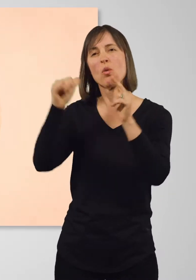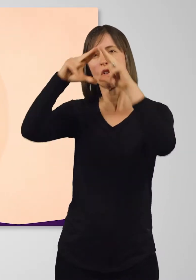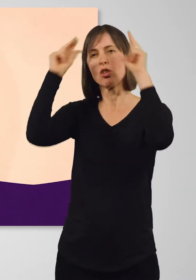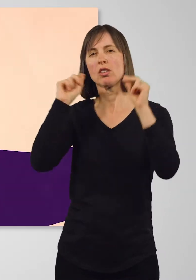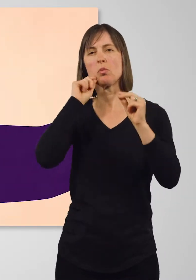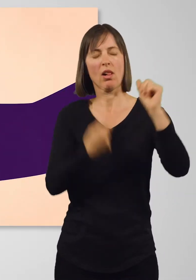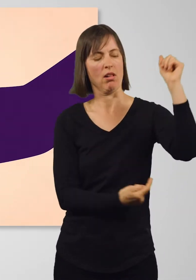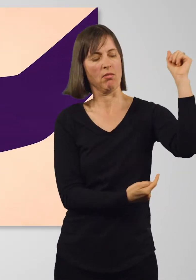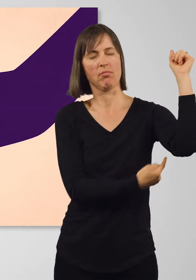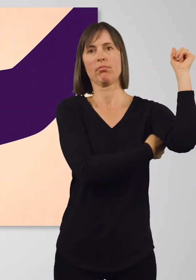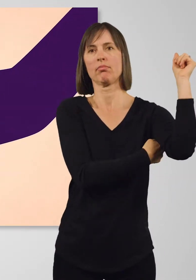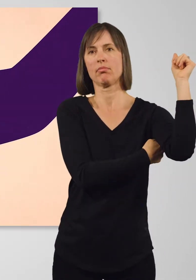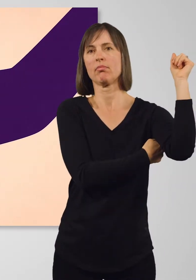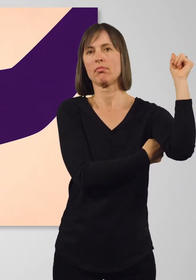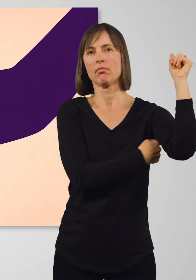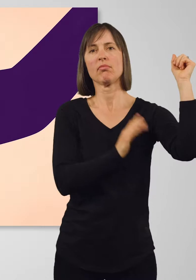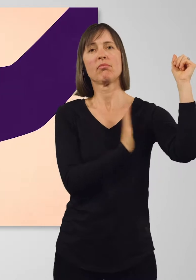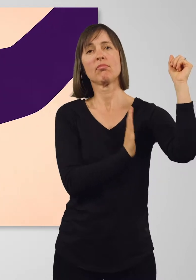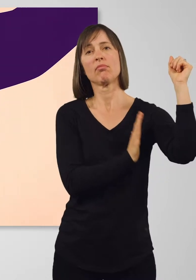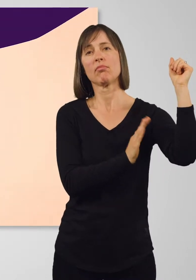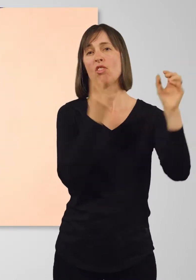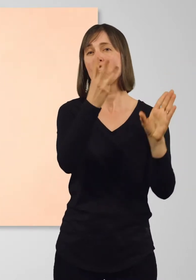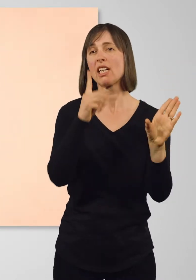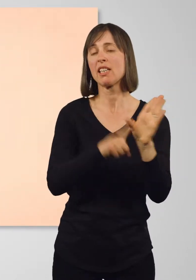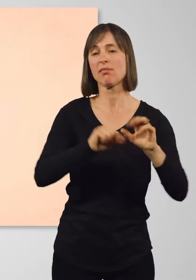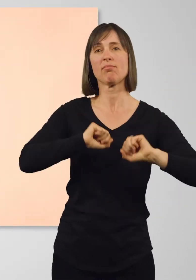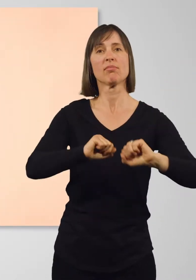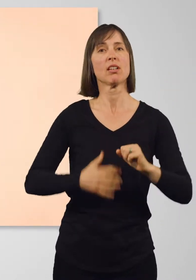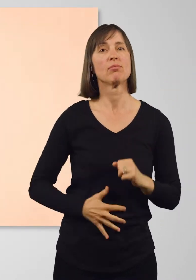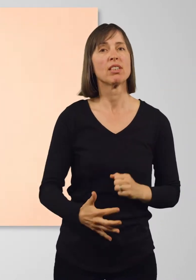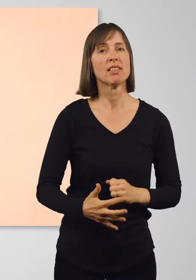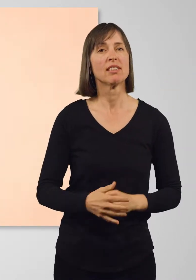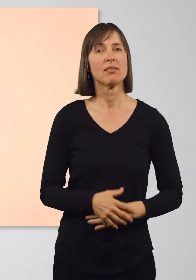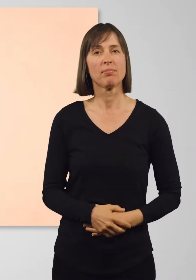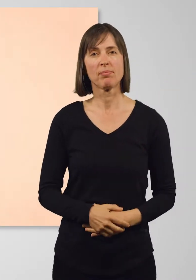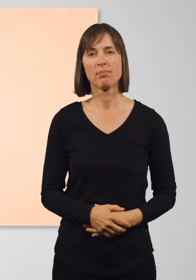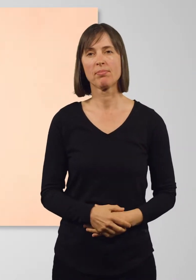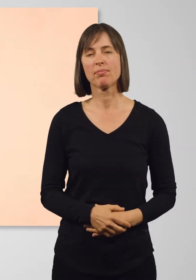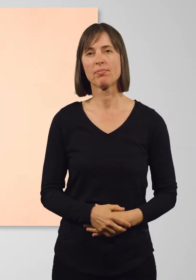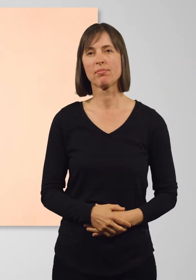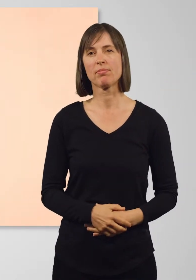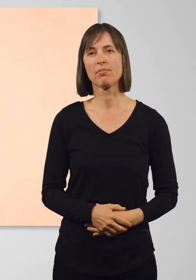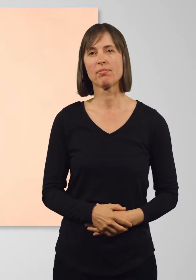It is inserted under the skin of your arm by a doctor or nurse and can last for 3 years.